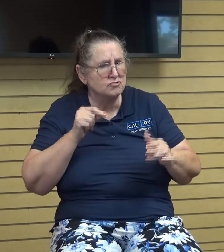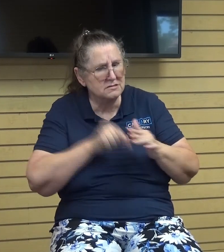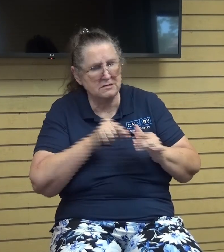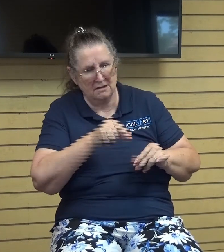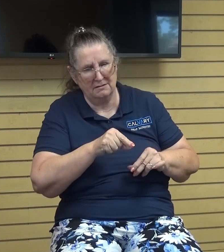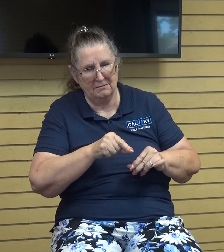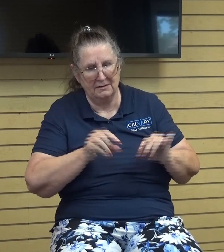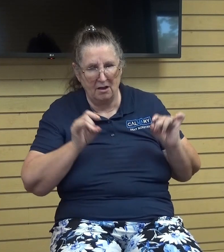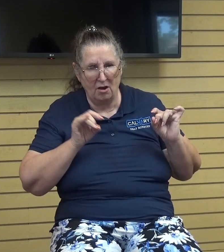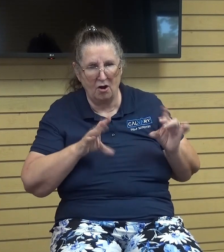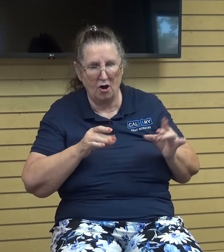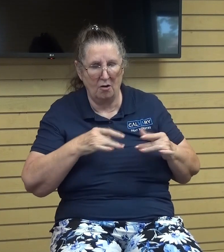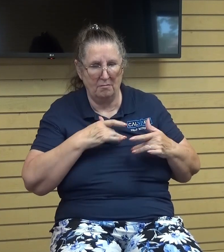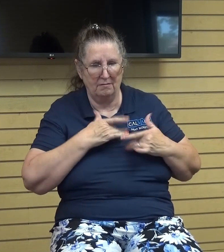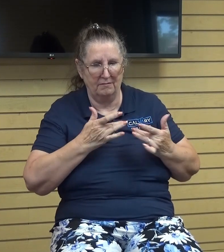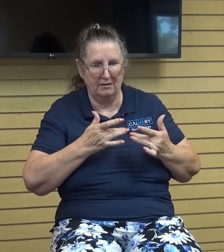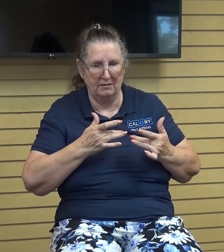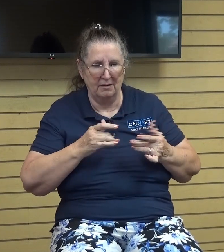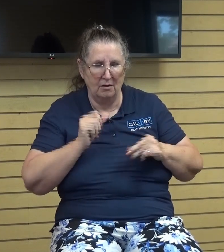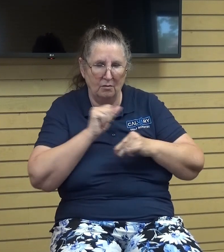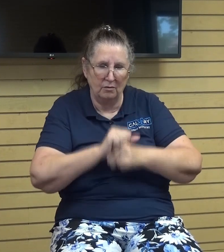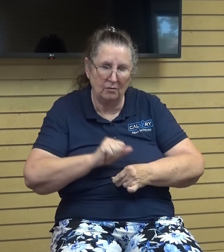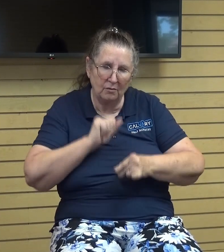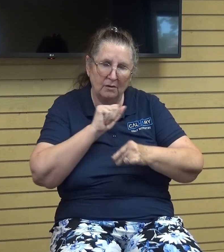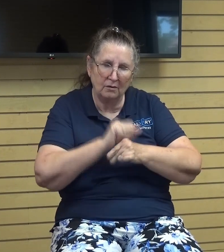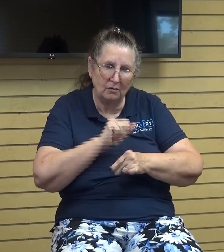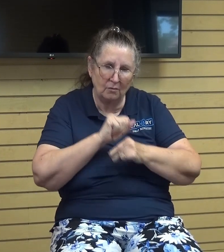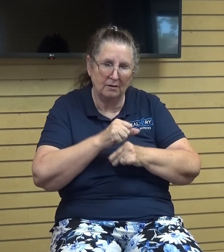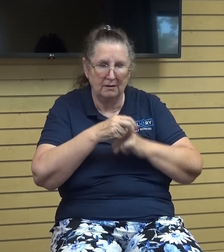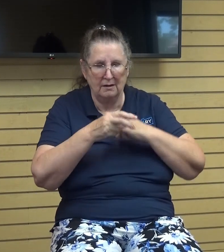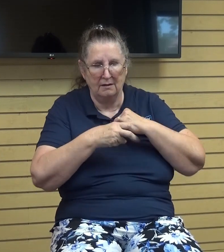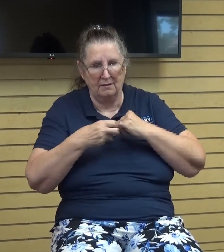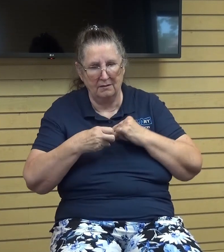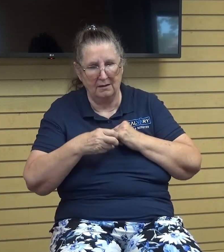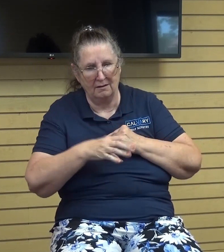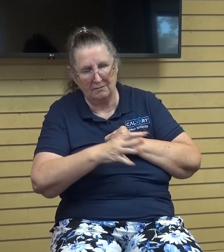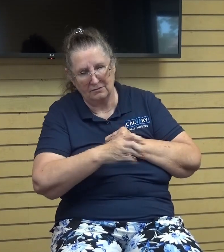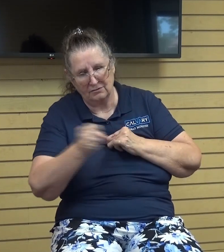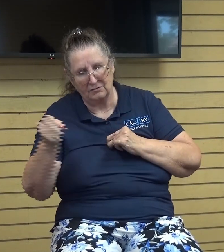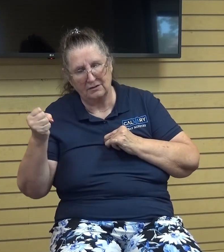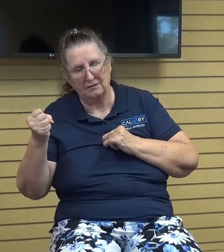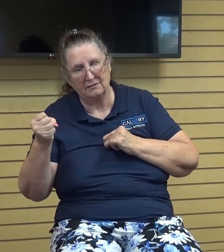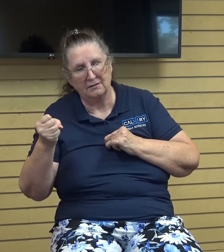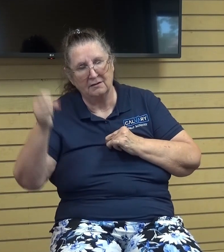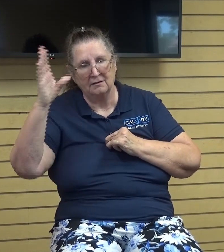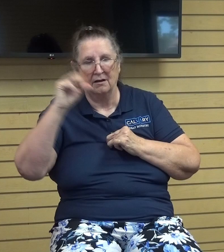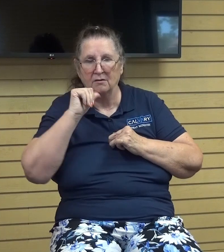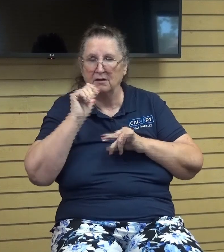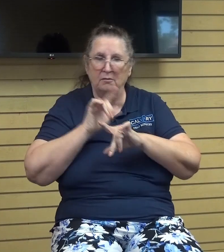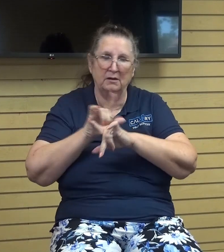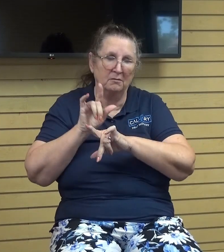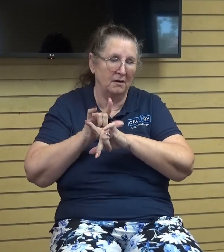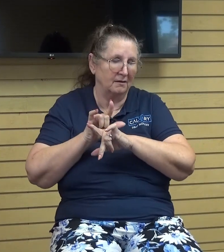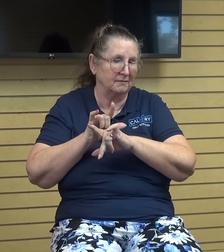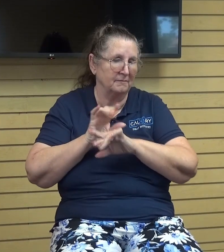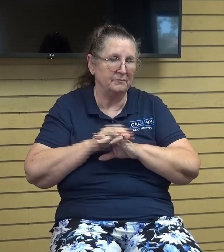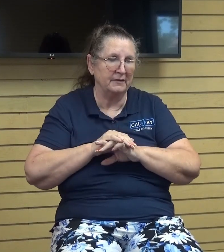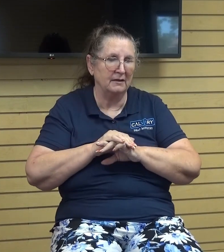horrible feeling when you labor for something and a thief comes in and just takes it. But God will not be mocked. Trust me when I tell you from experience